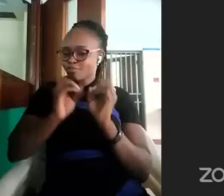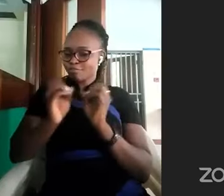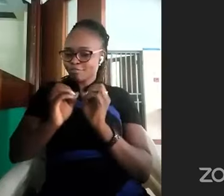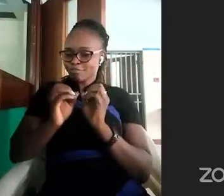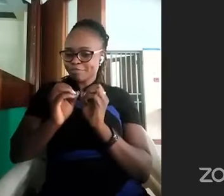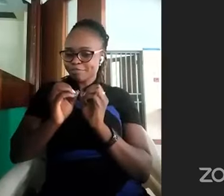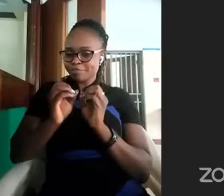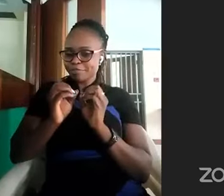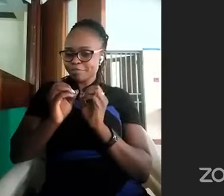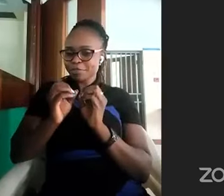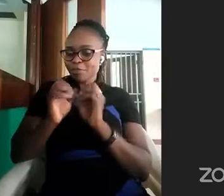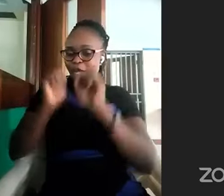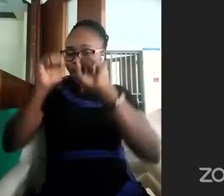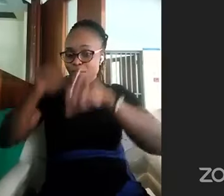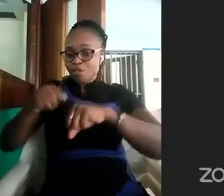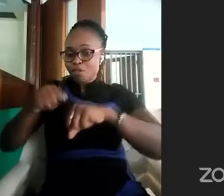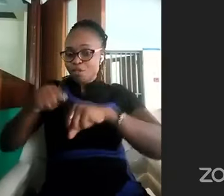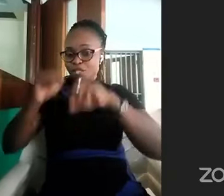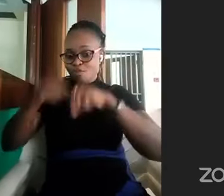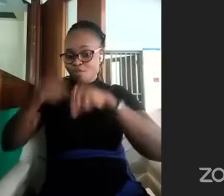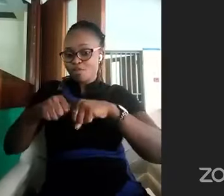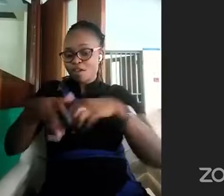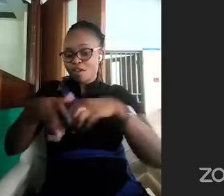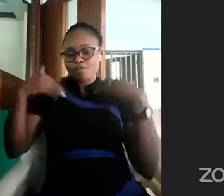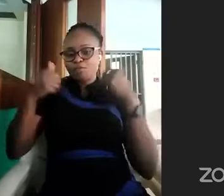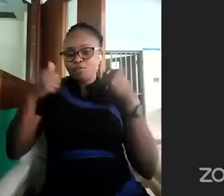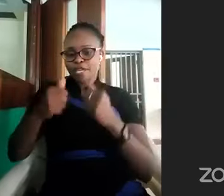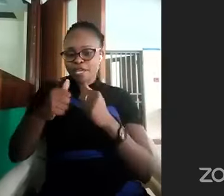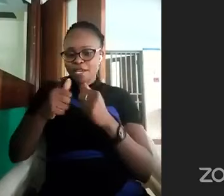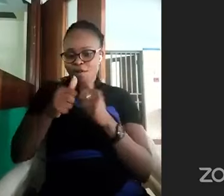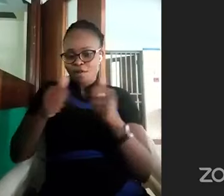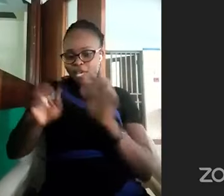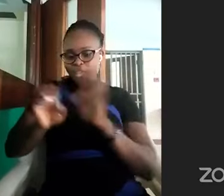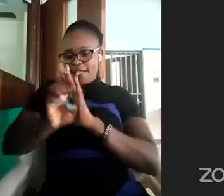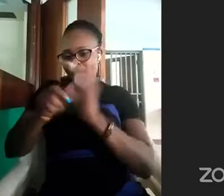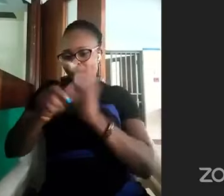us have a wonderful and engaging conversation. Vilda, welcome.